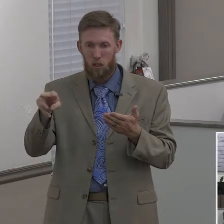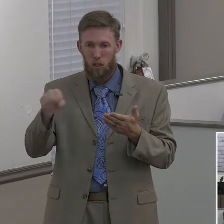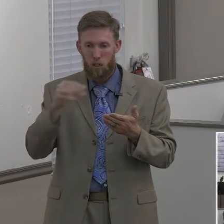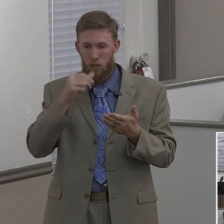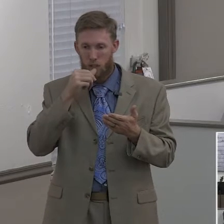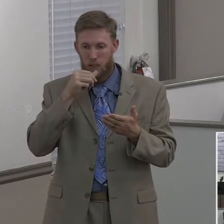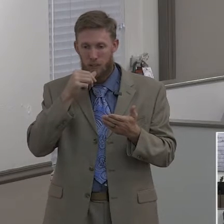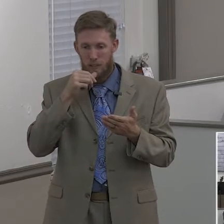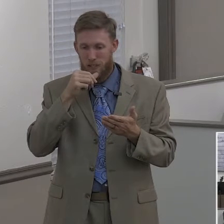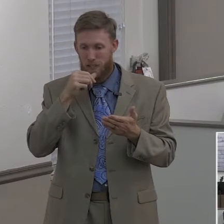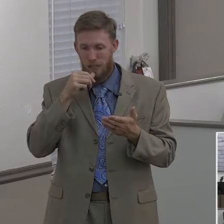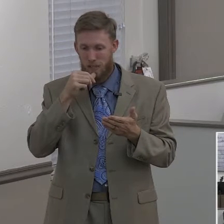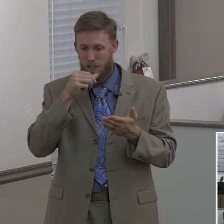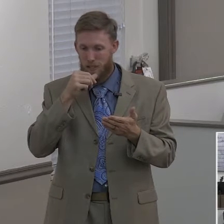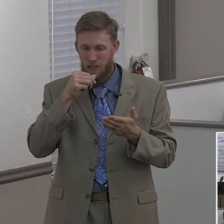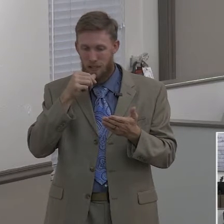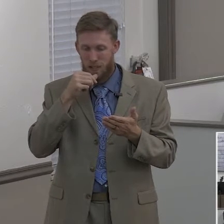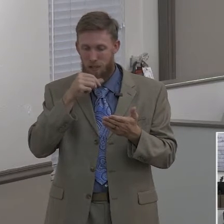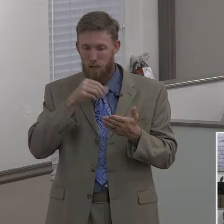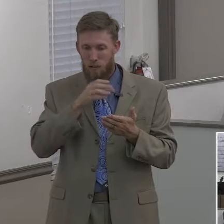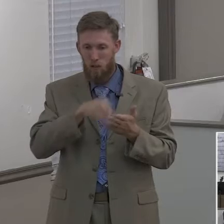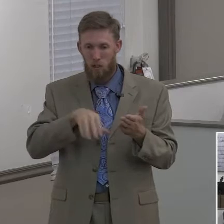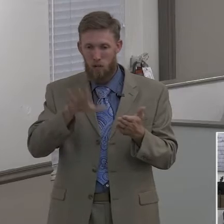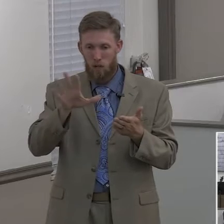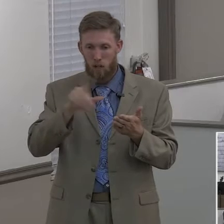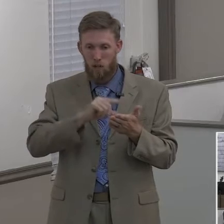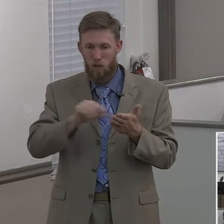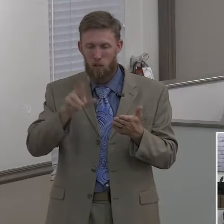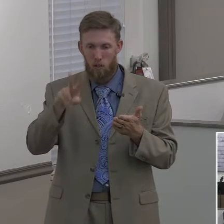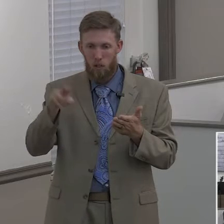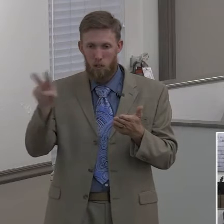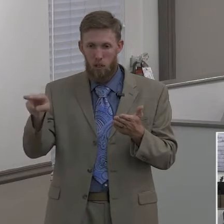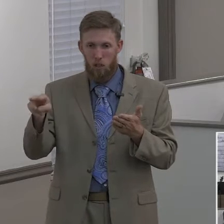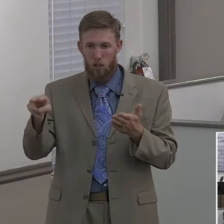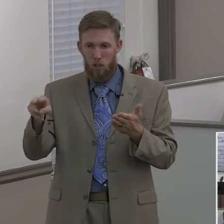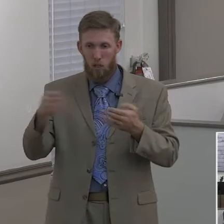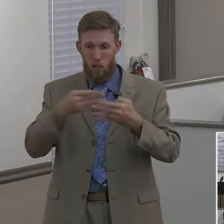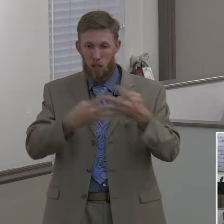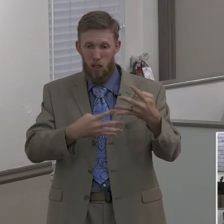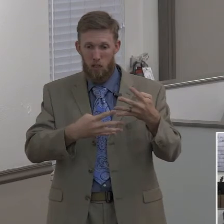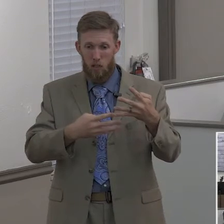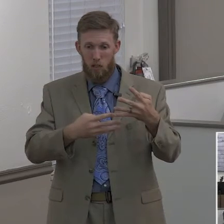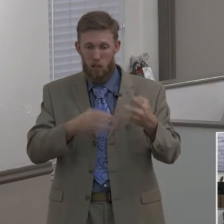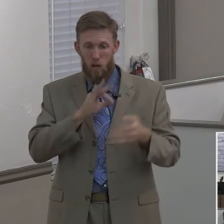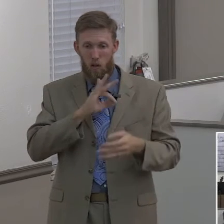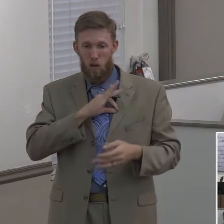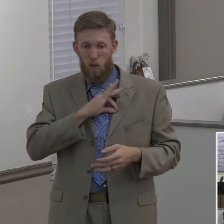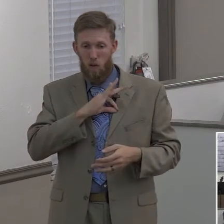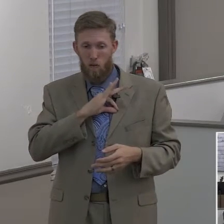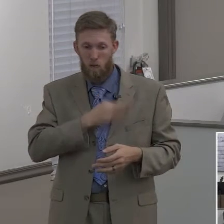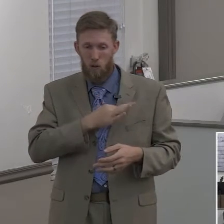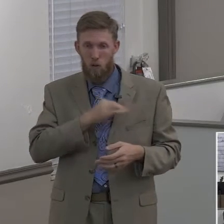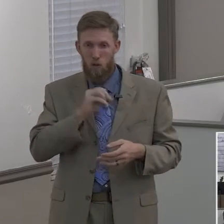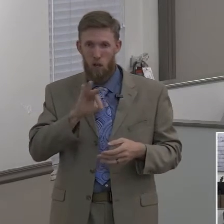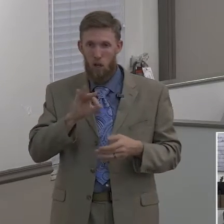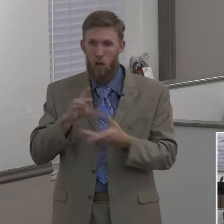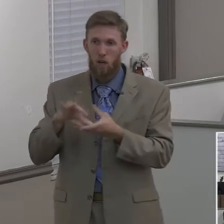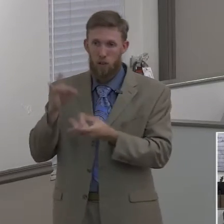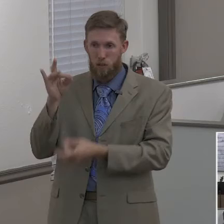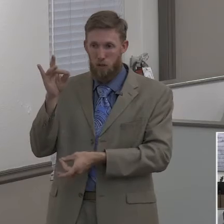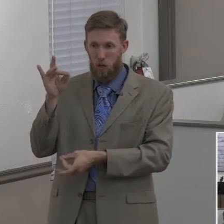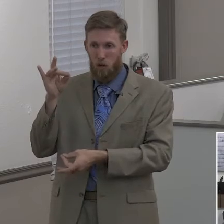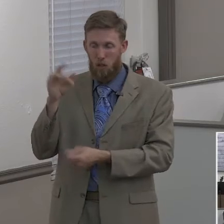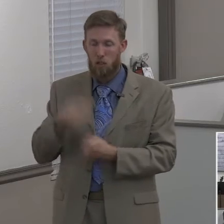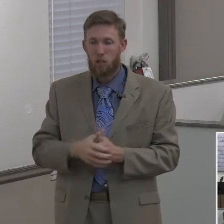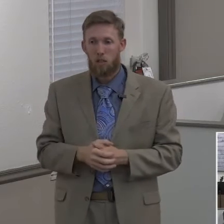Galatians 5, verse 22. In Galatians 5, we have the list of the fruits of the Spirit. So if I'm a